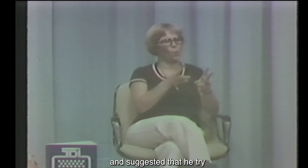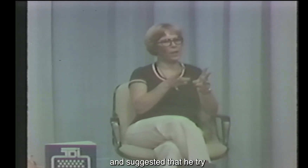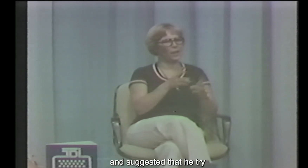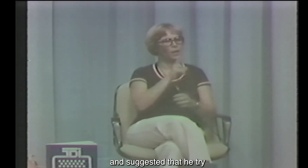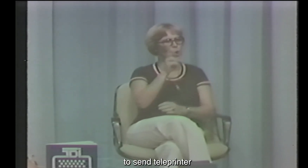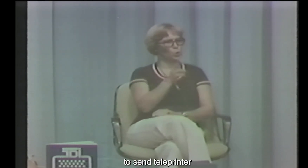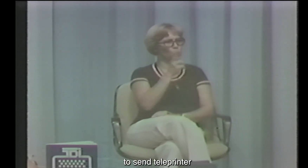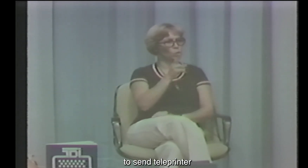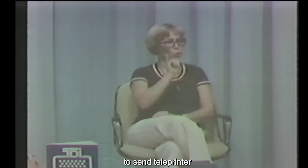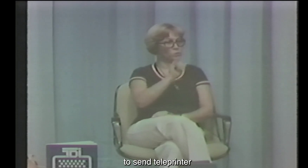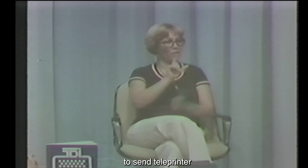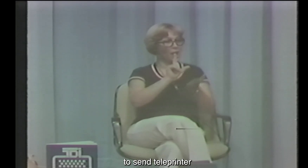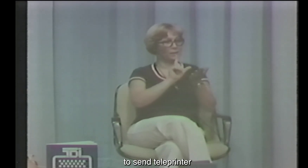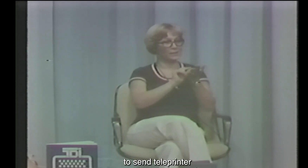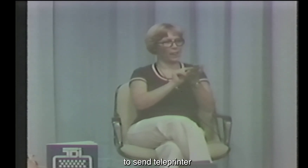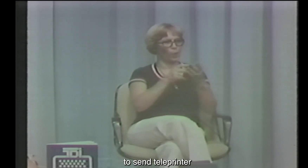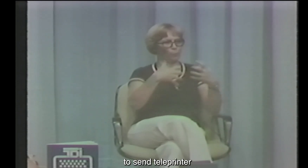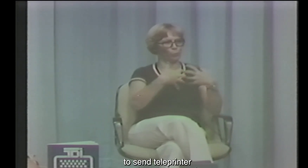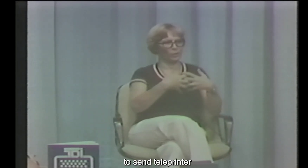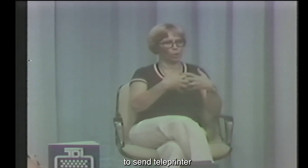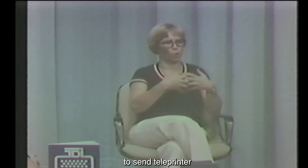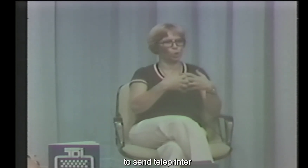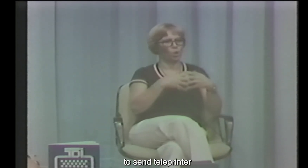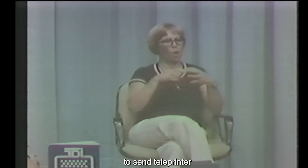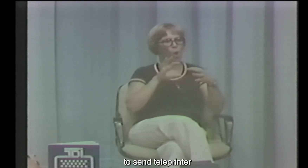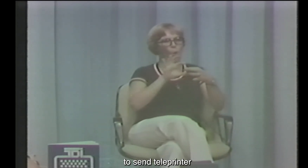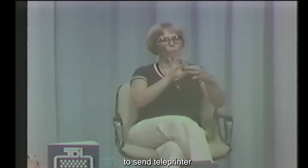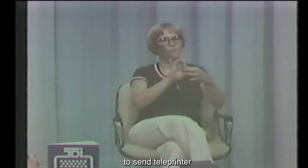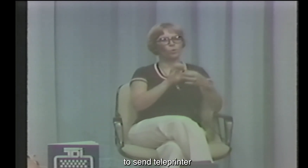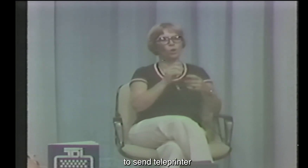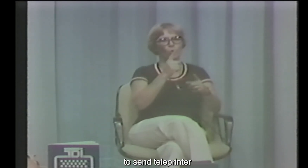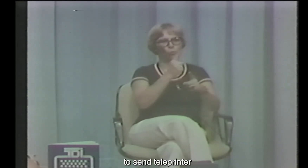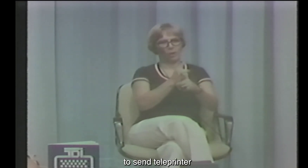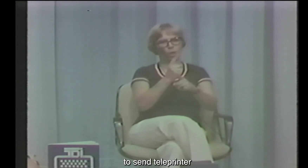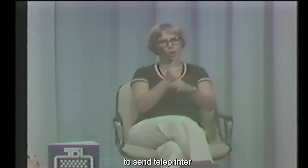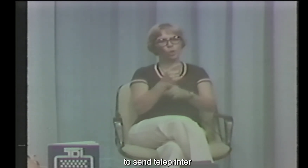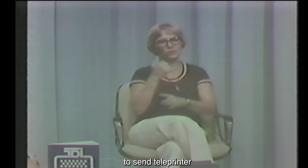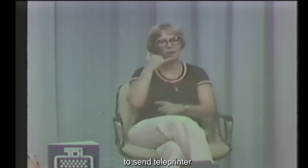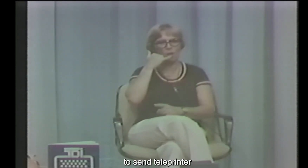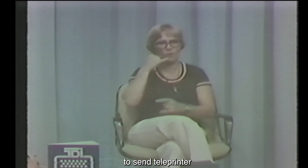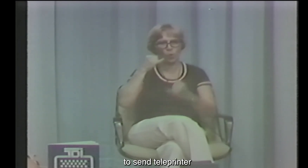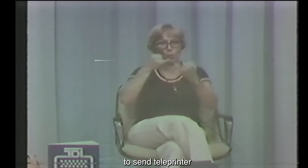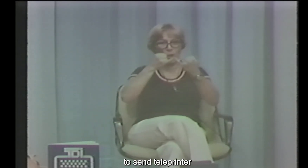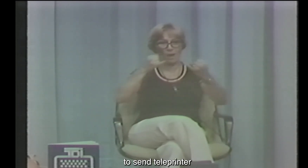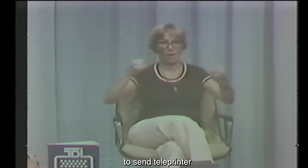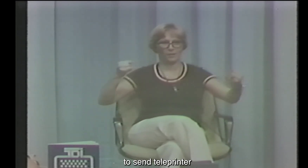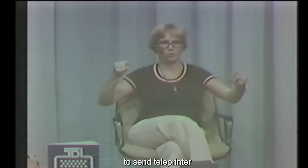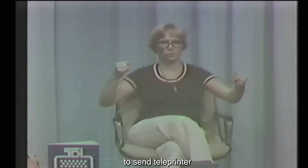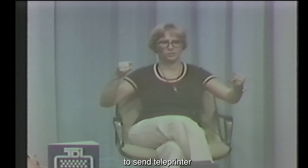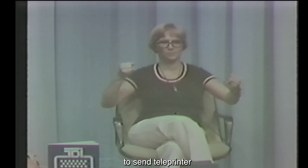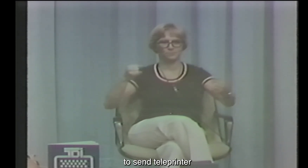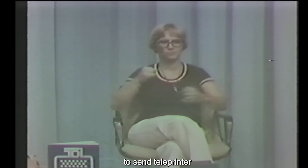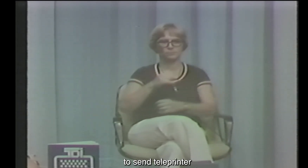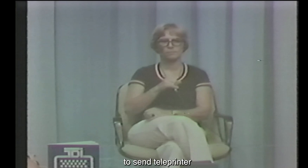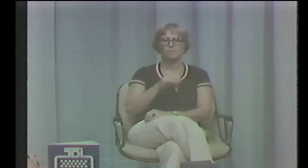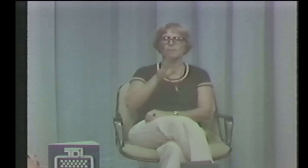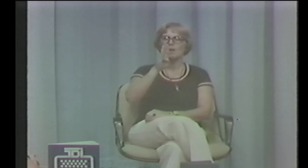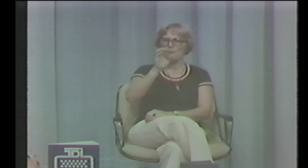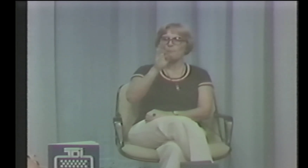way to use that printer over regular telephone lines.